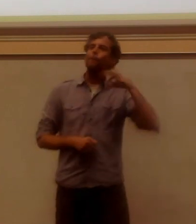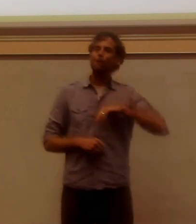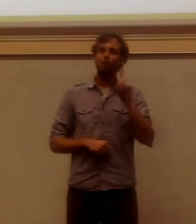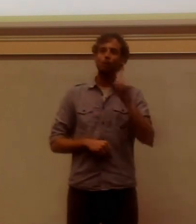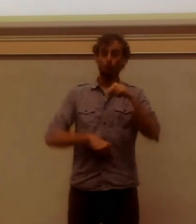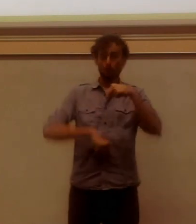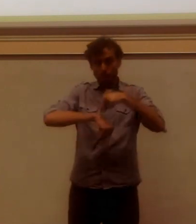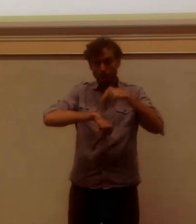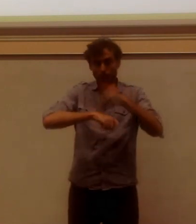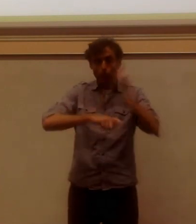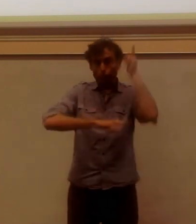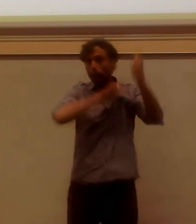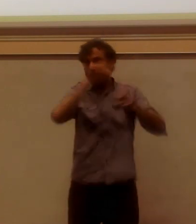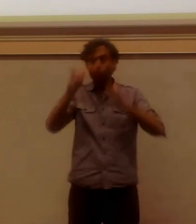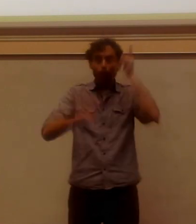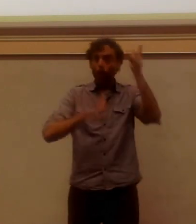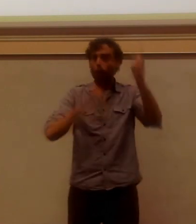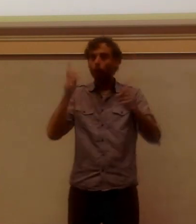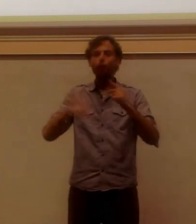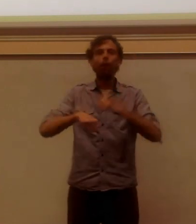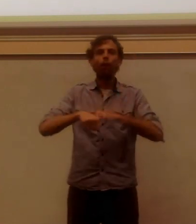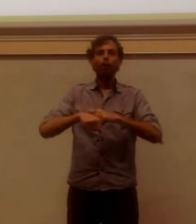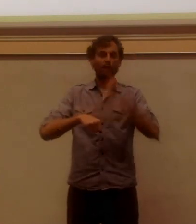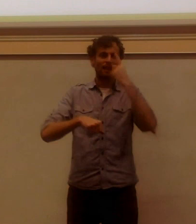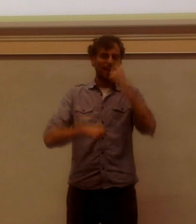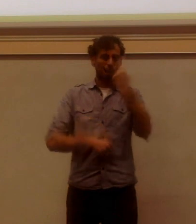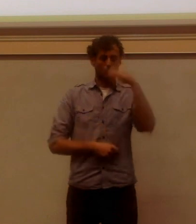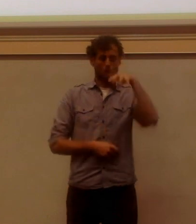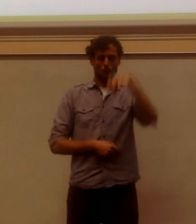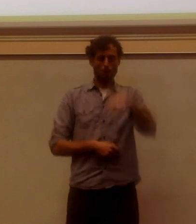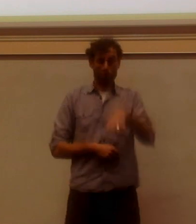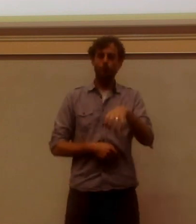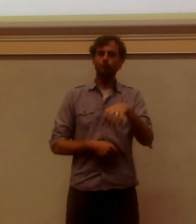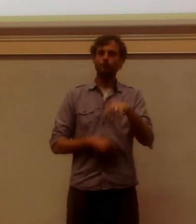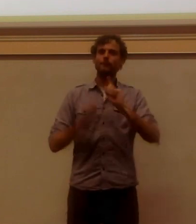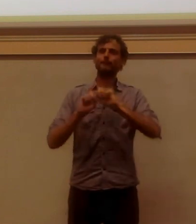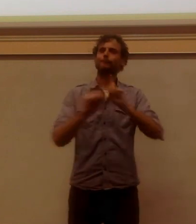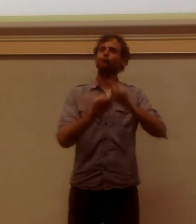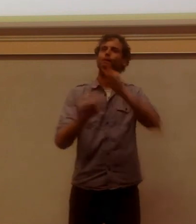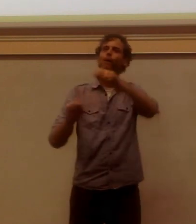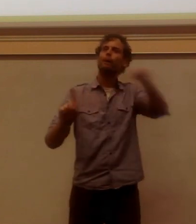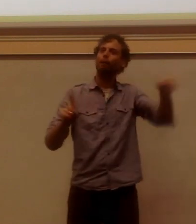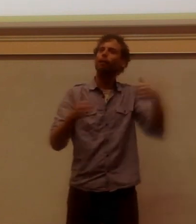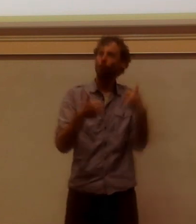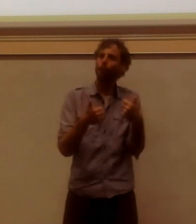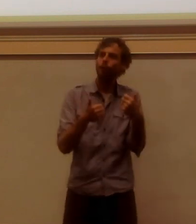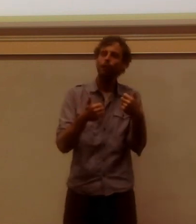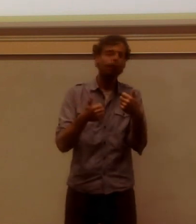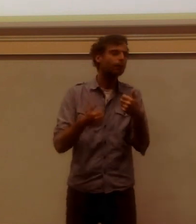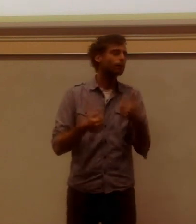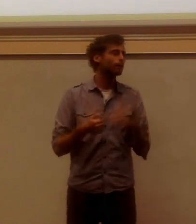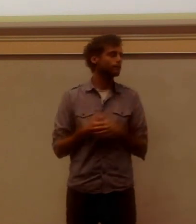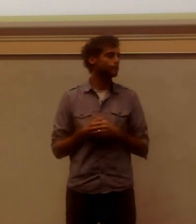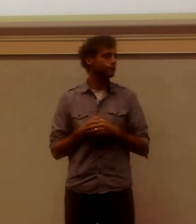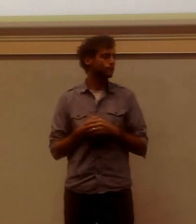personal benefit. It was more of a benefit for deaf people. They did recognise that there were benefits in terms of working conditions, like not having to